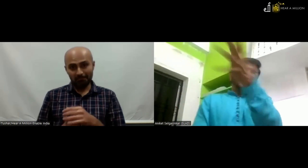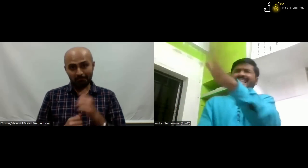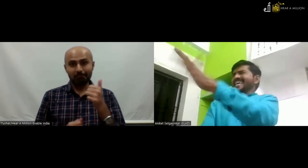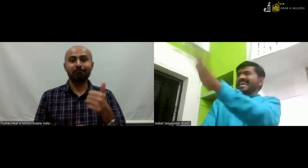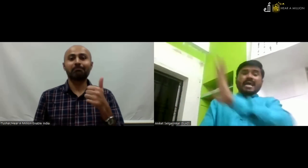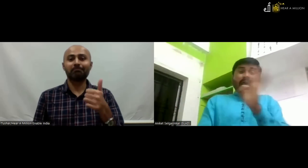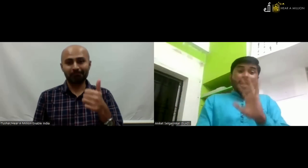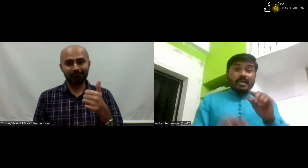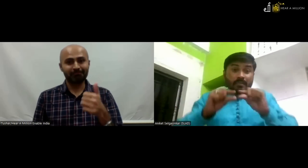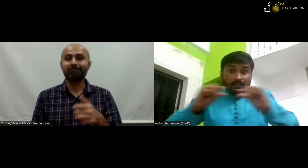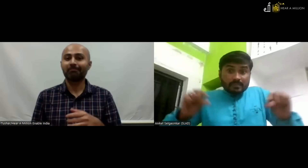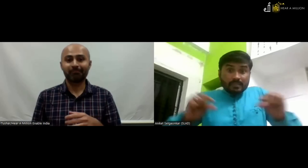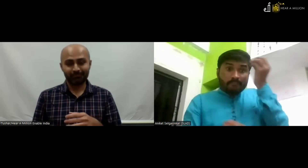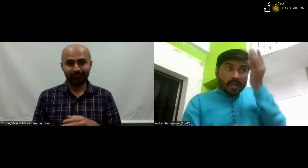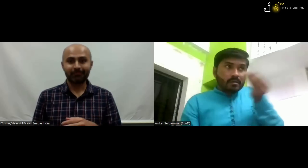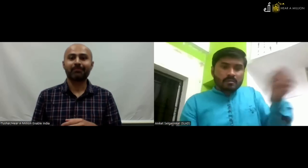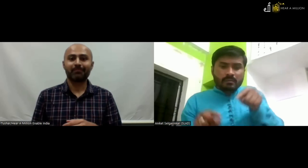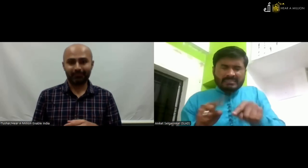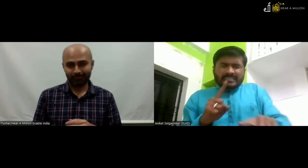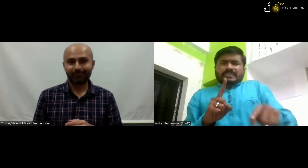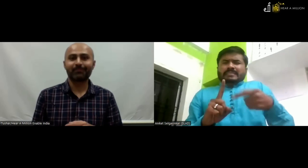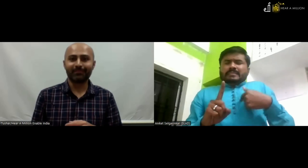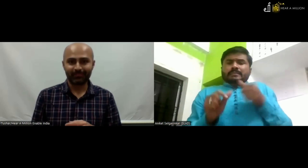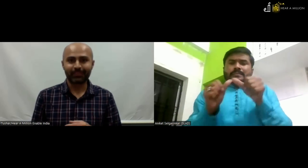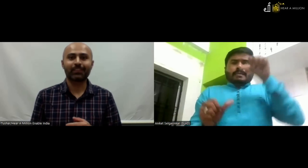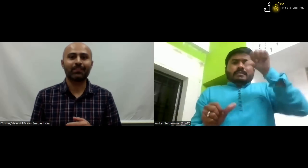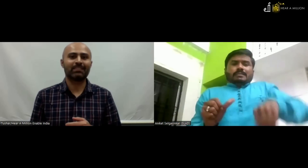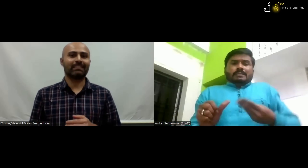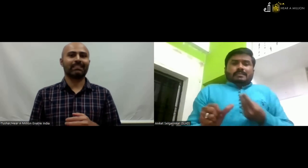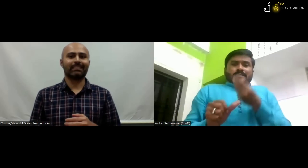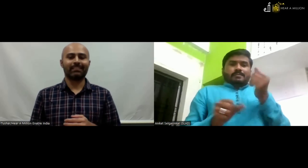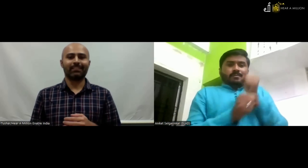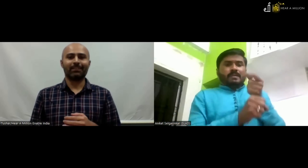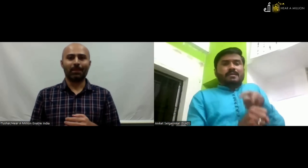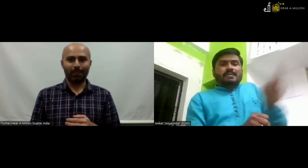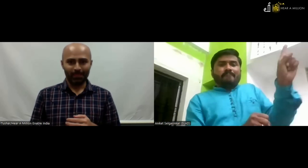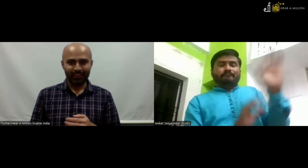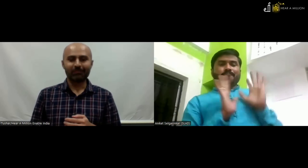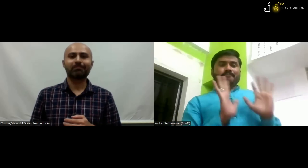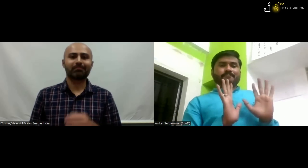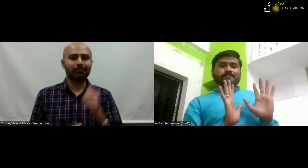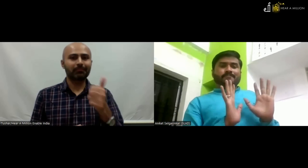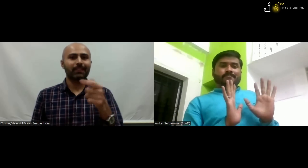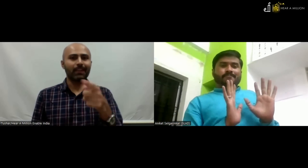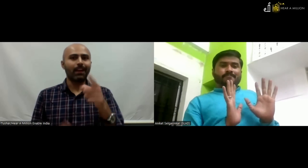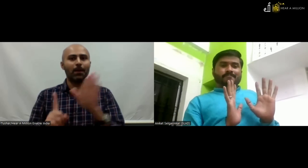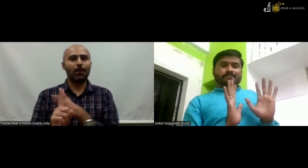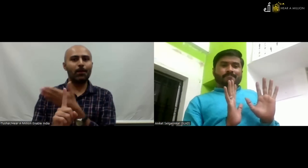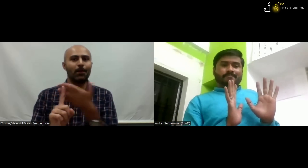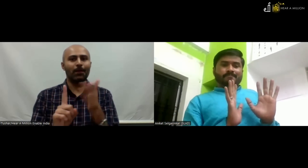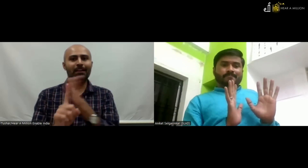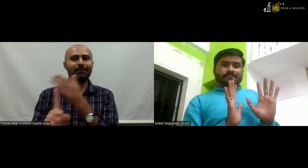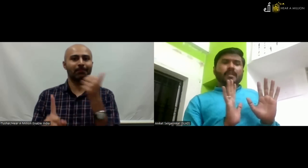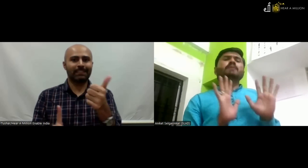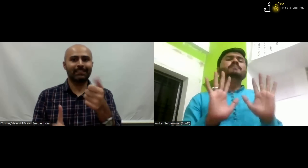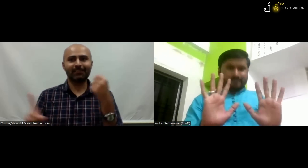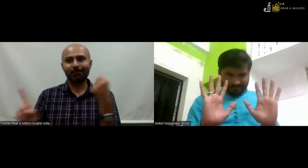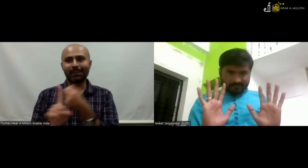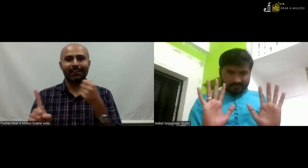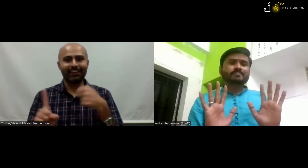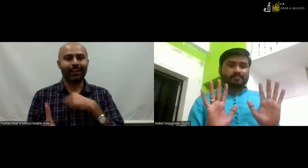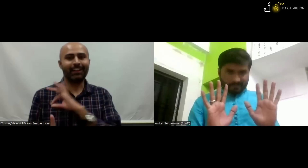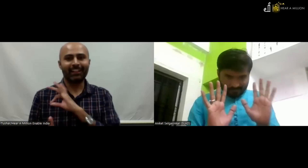awareness to the government, the government saying that, yeah, you will not provide you license and